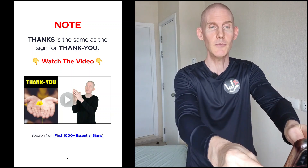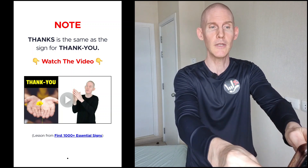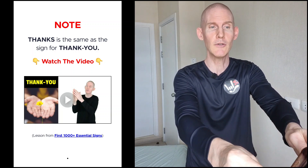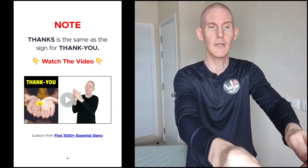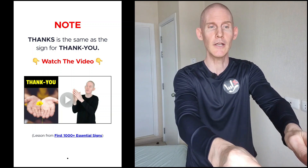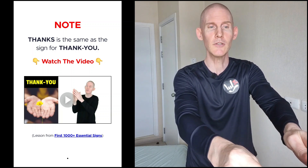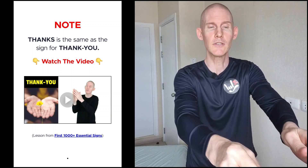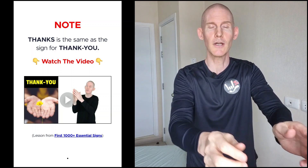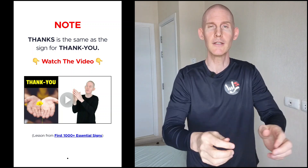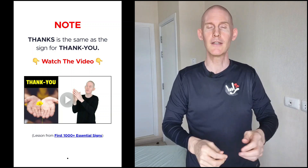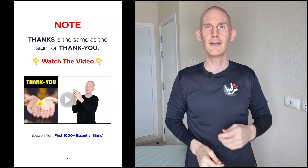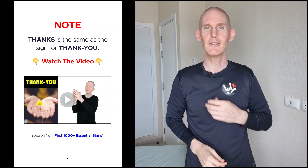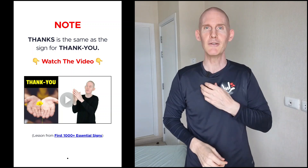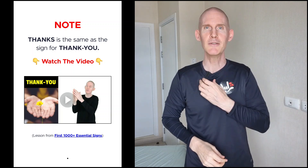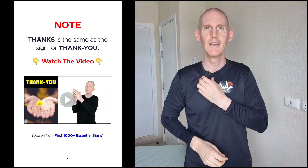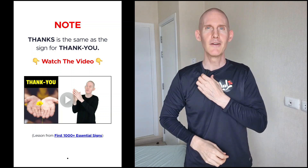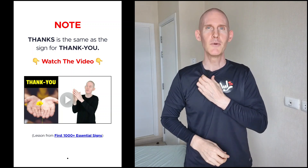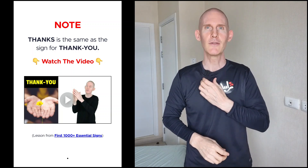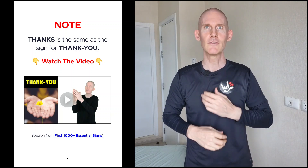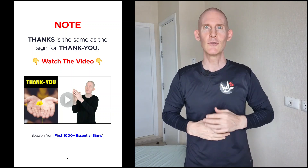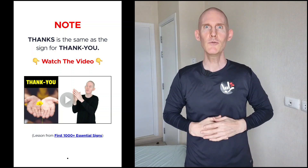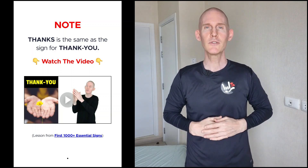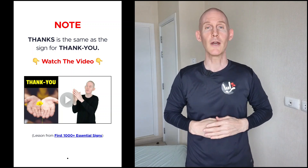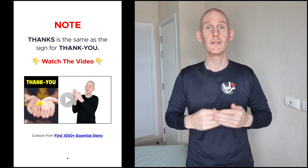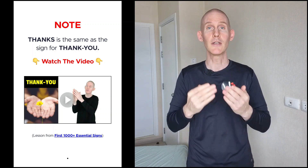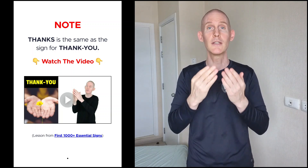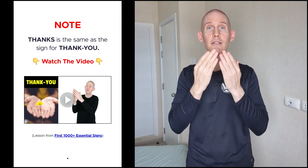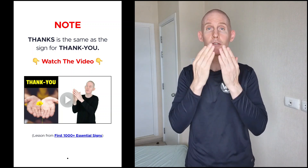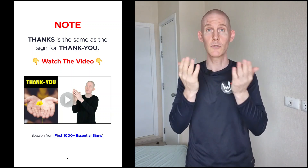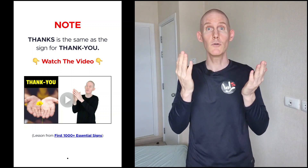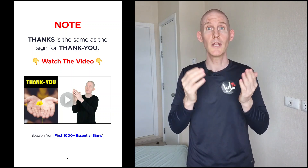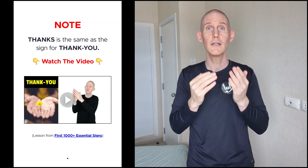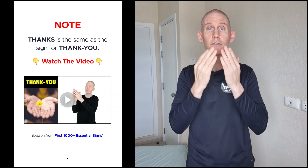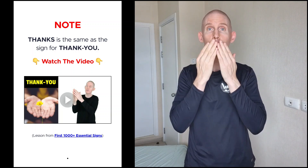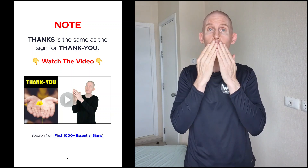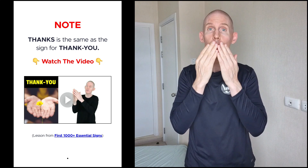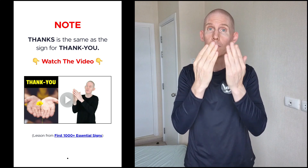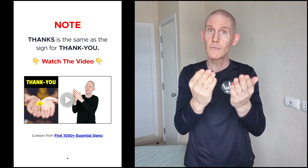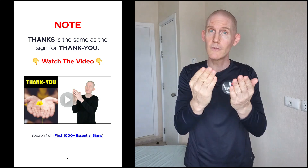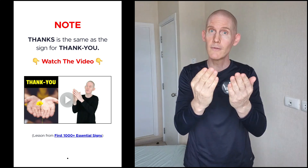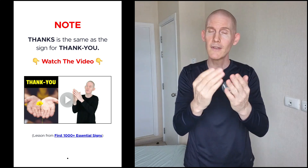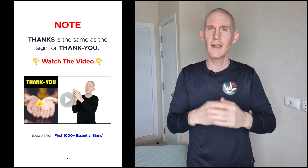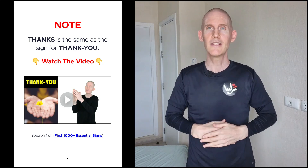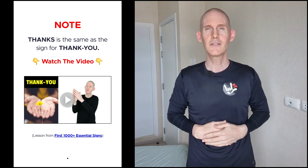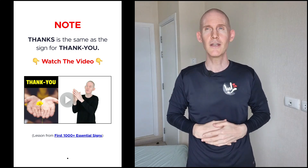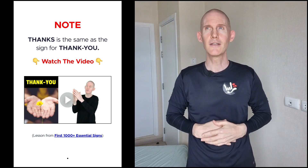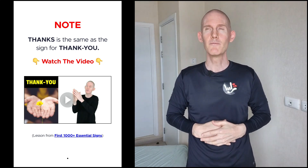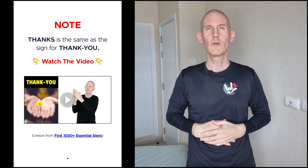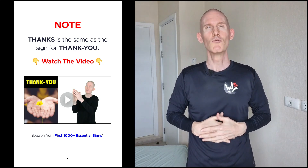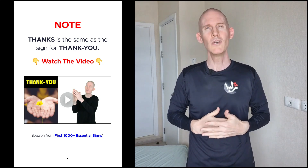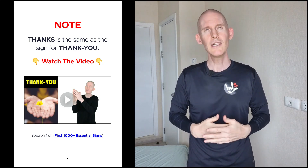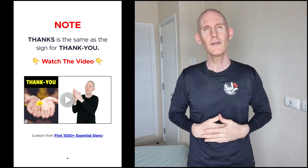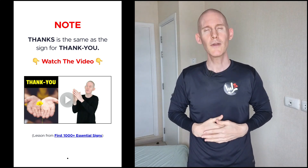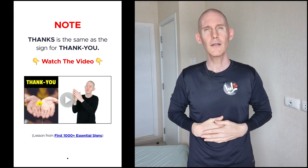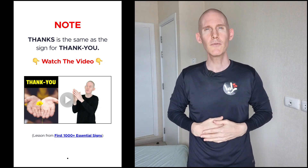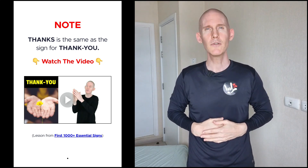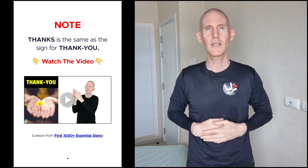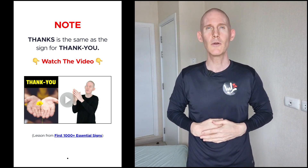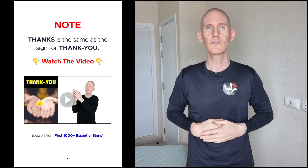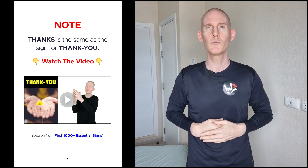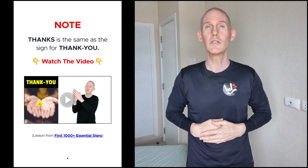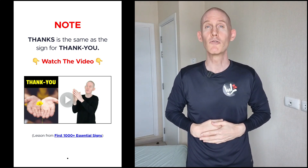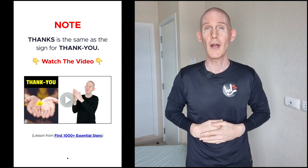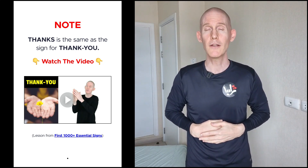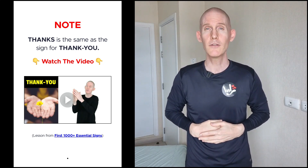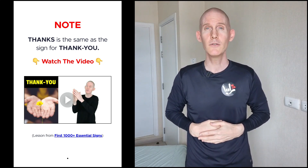extra tidbit, you can actually sign thank you with two signs like this, or two hands, and it's like really thankful.